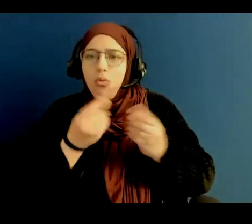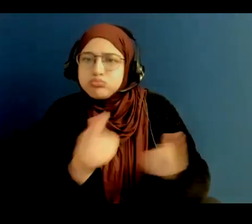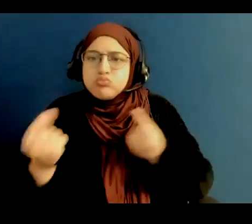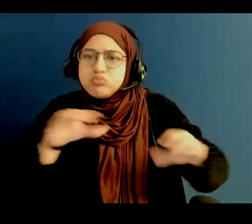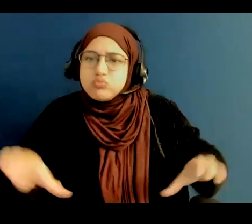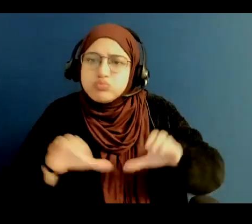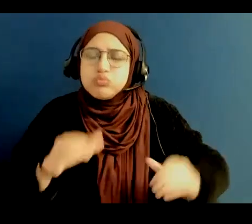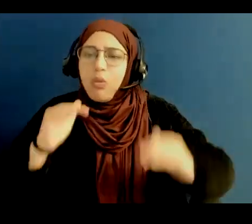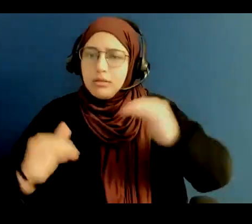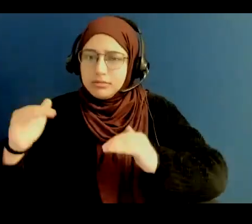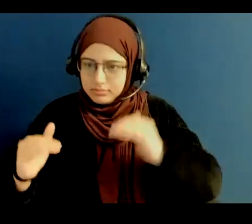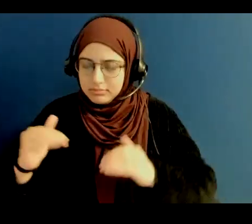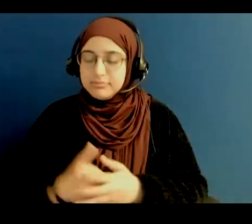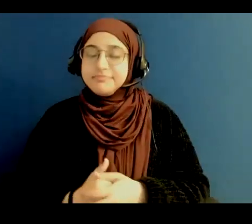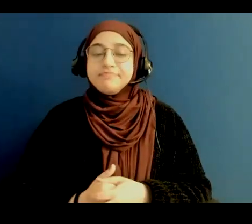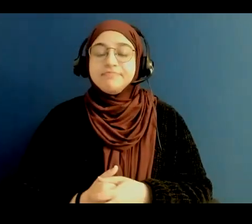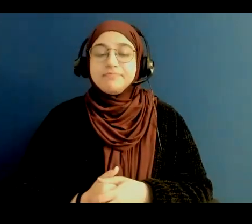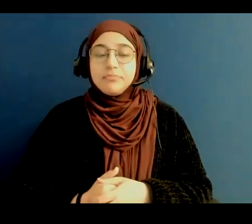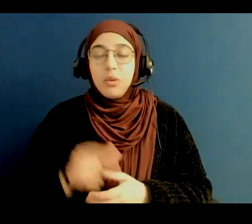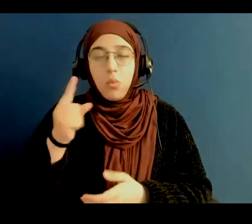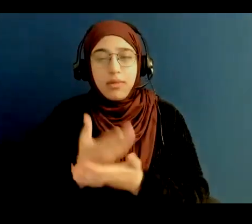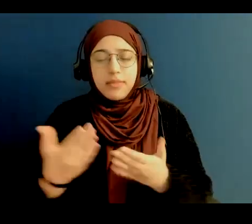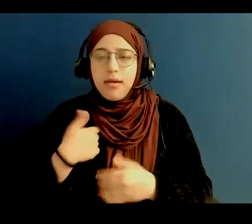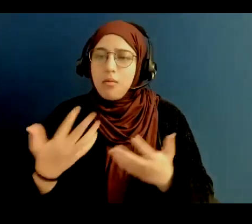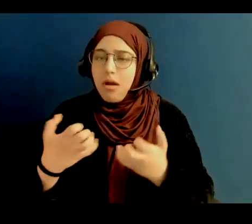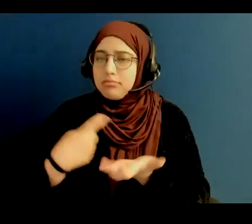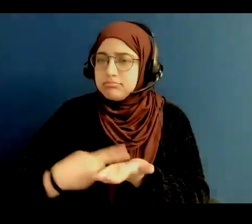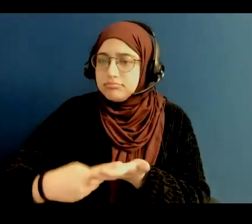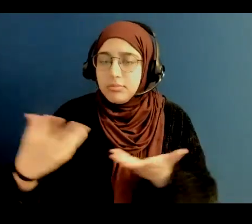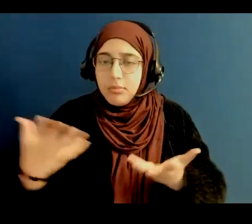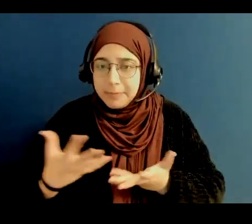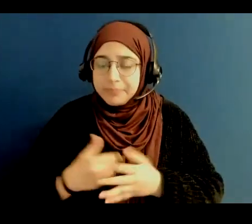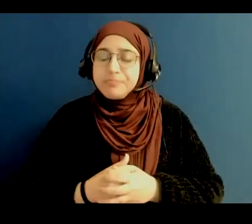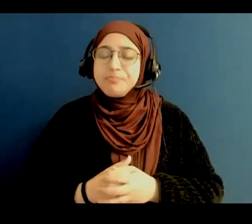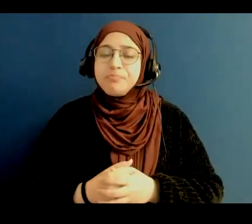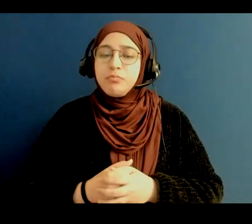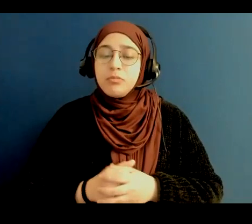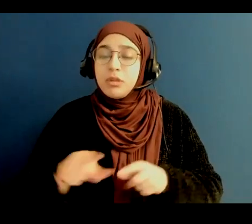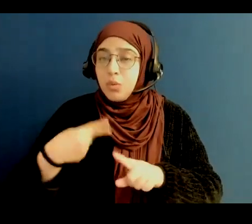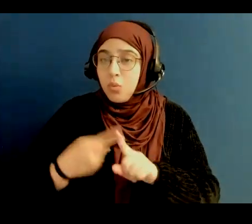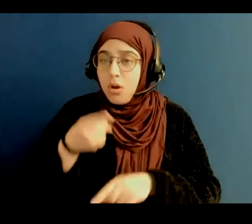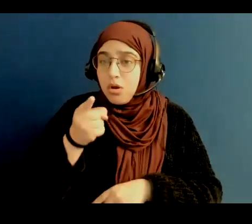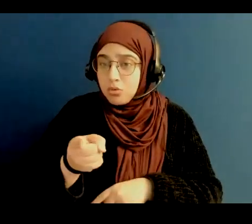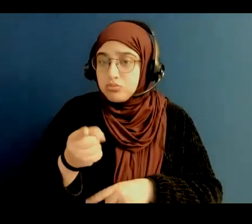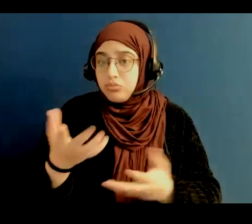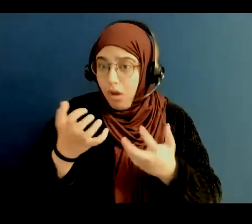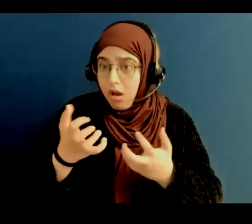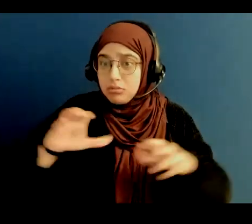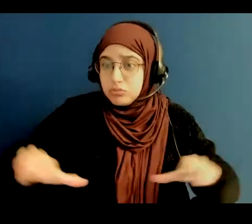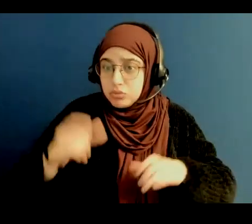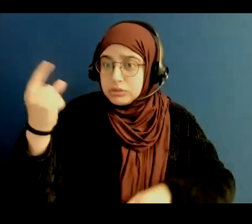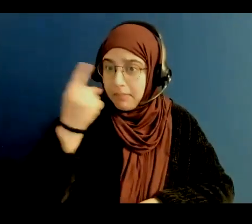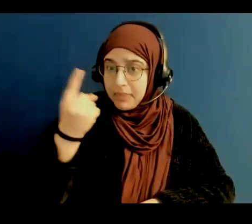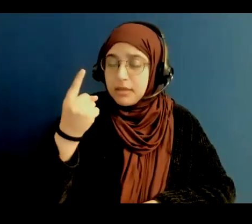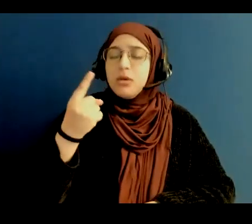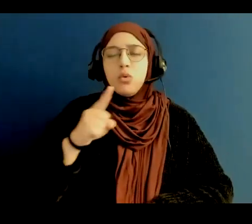So one of the things that I'd like to talk about is that whenever you want to do something, it's very important that you